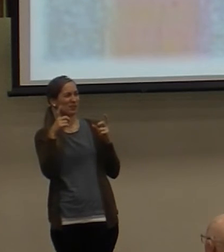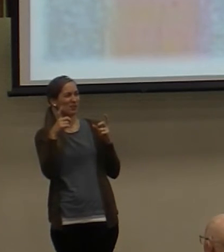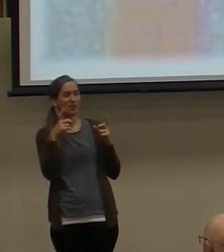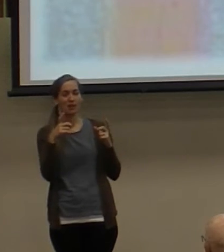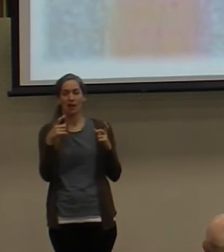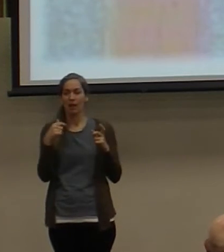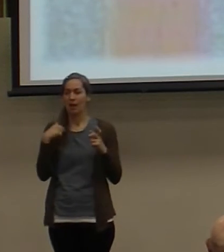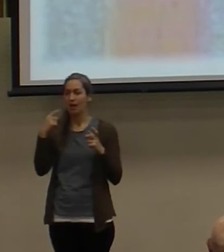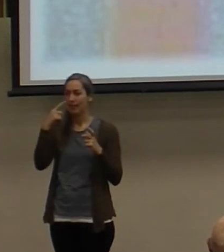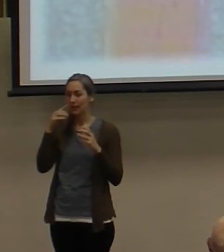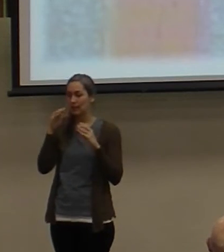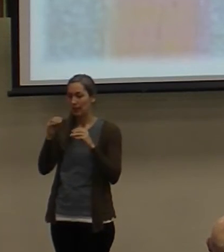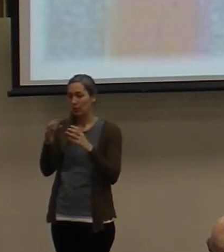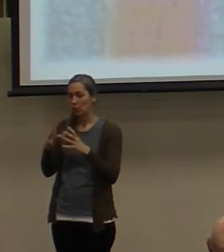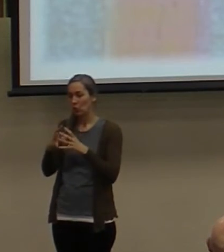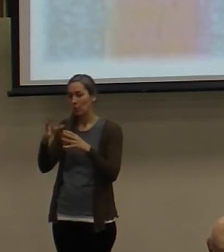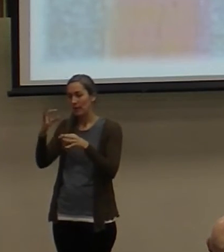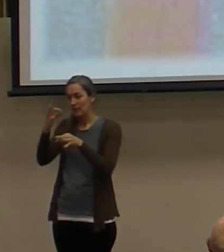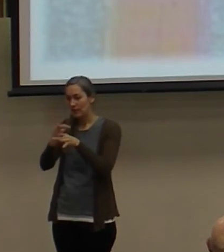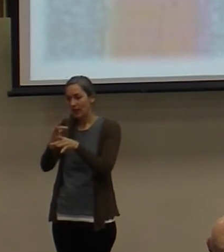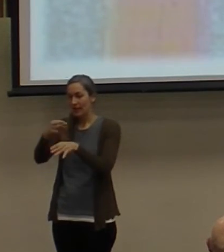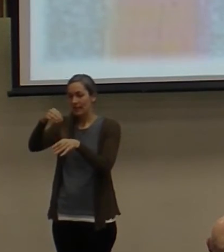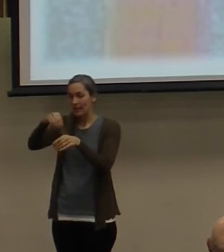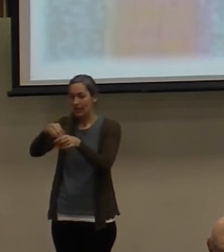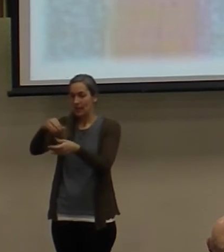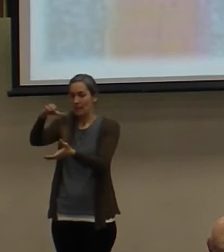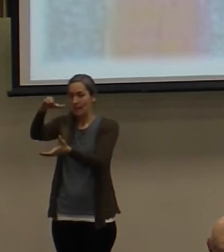I think they put too much faith in marriage and not